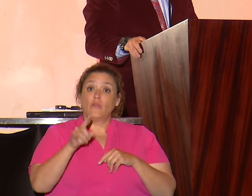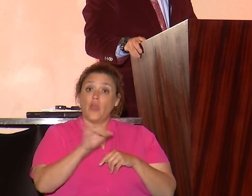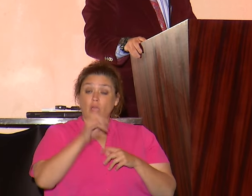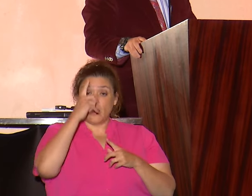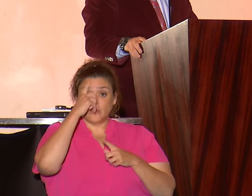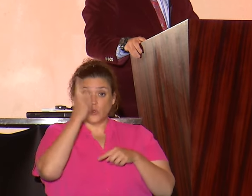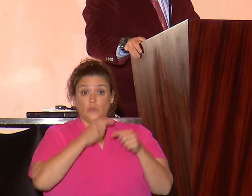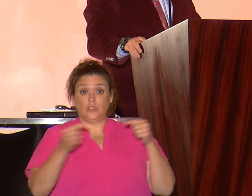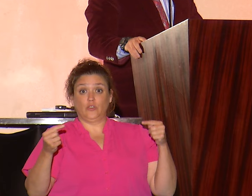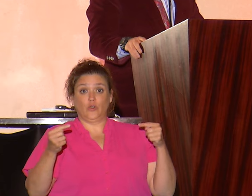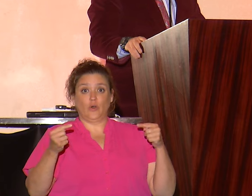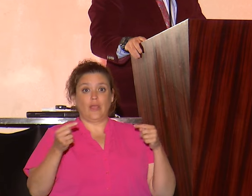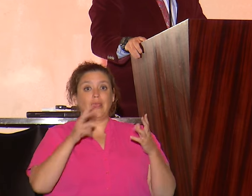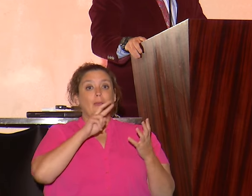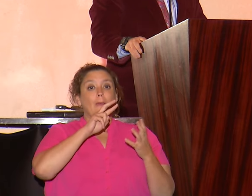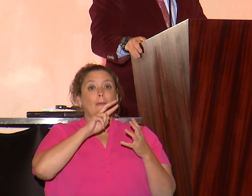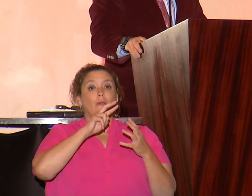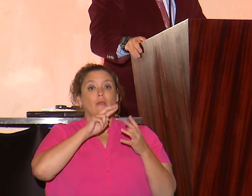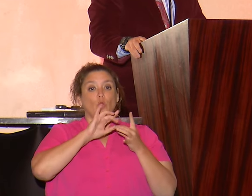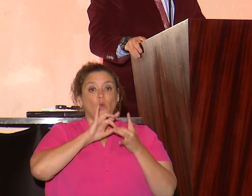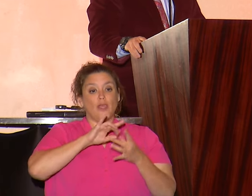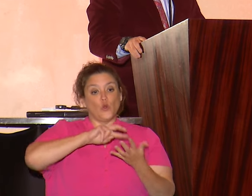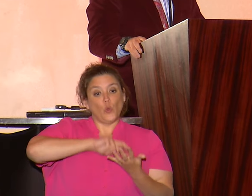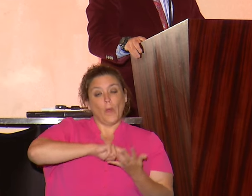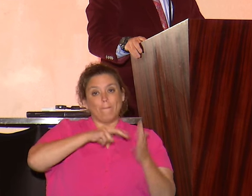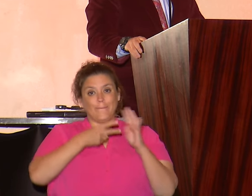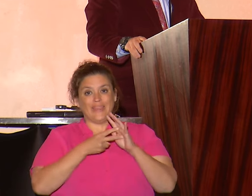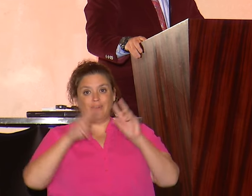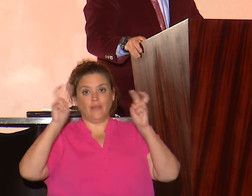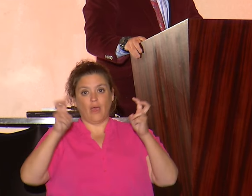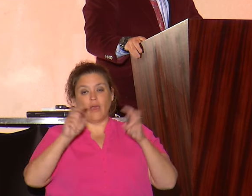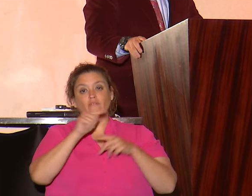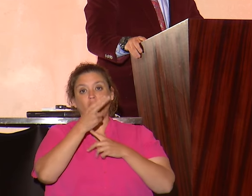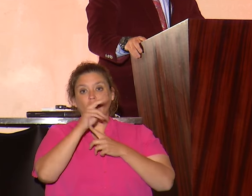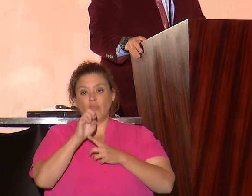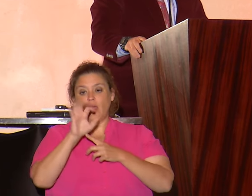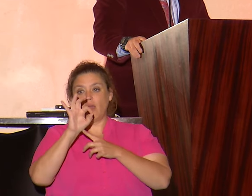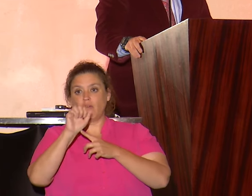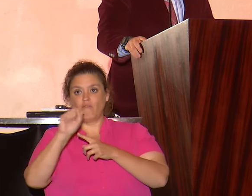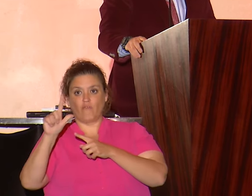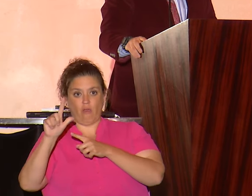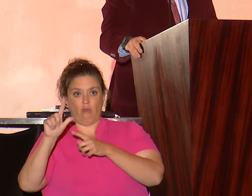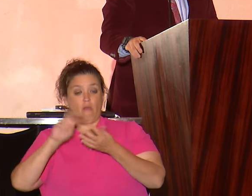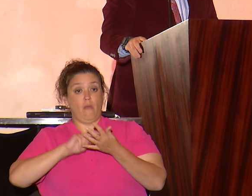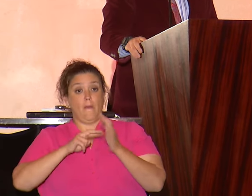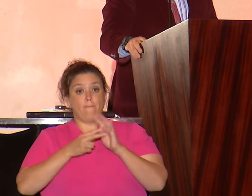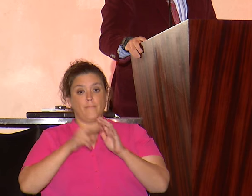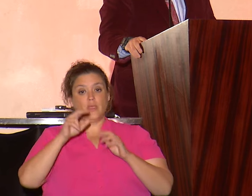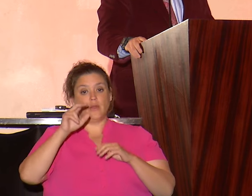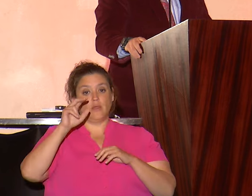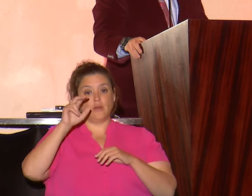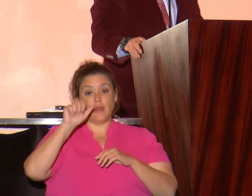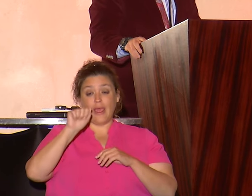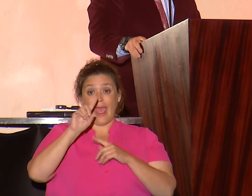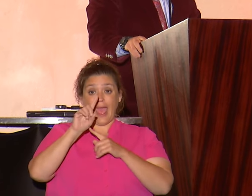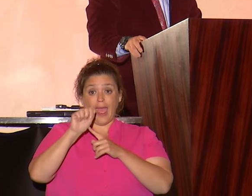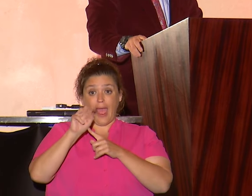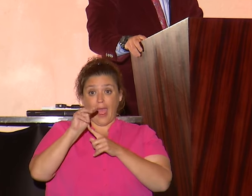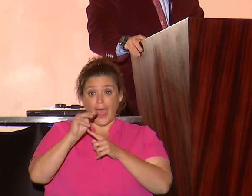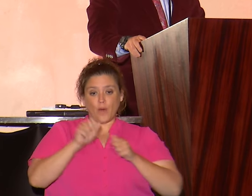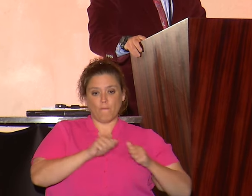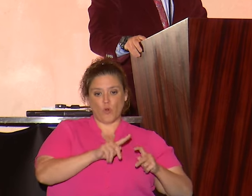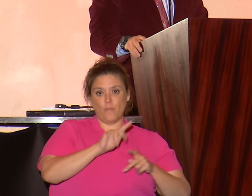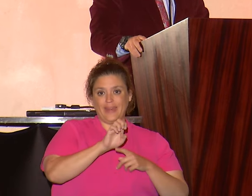disagree on the very meaning of the supposed fall, which was Adam's allowing Eve to persuade him